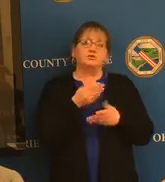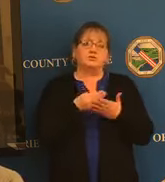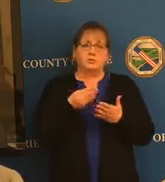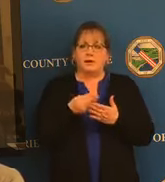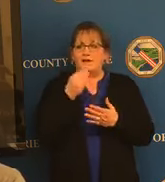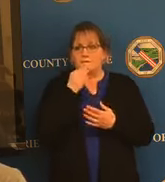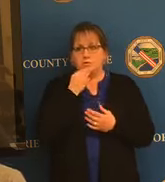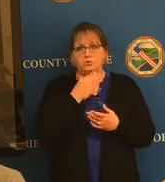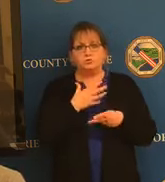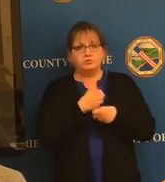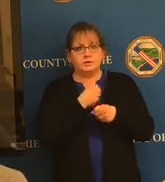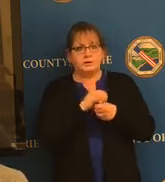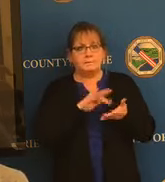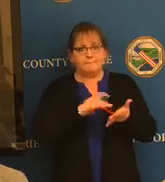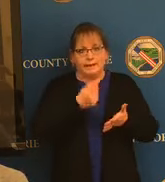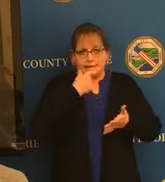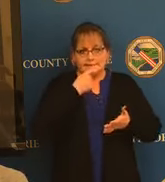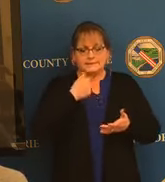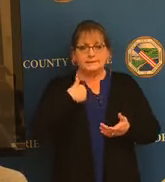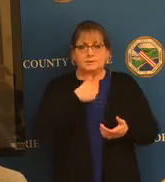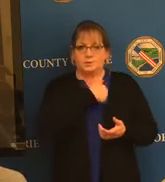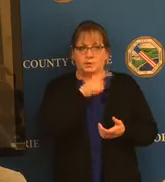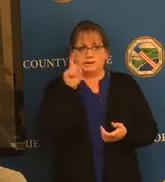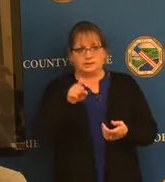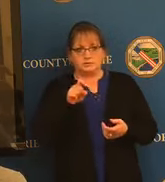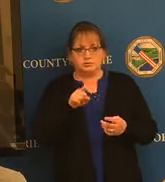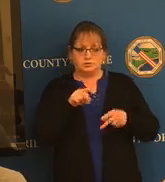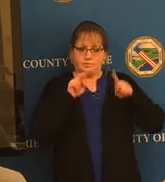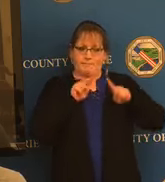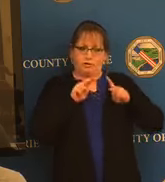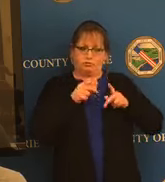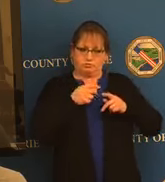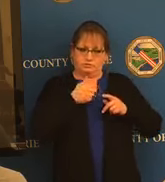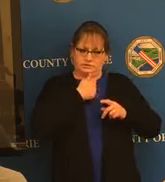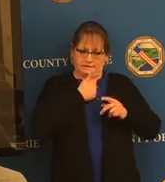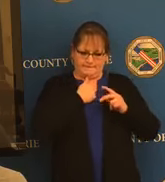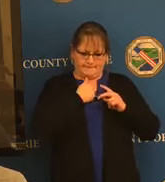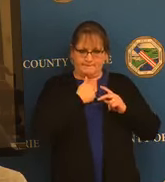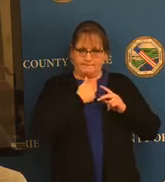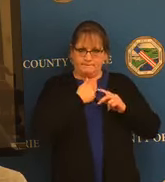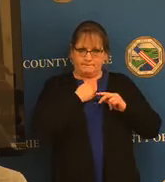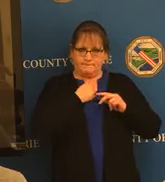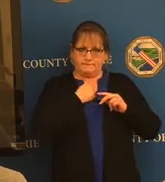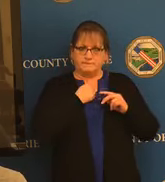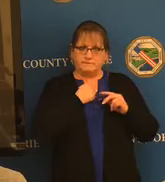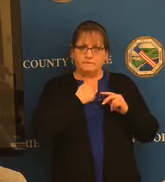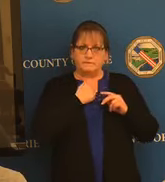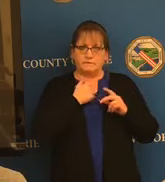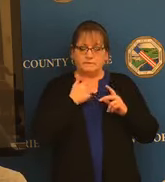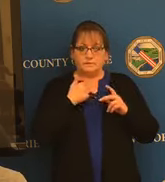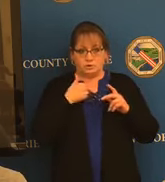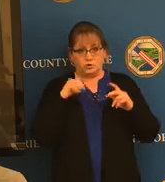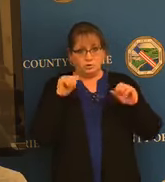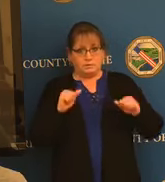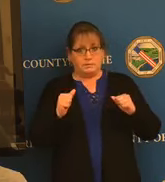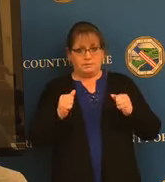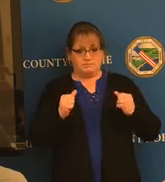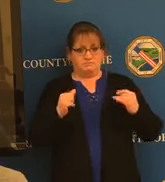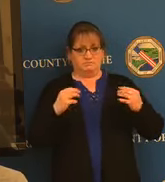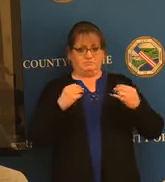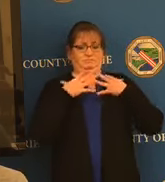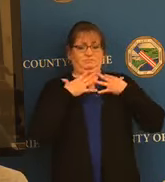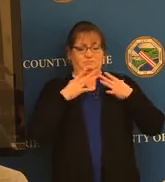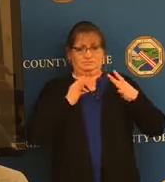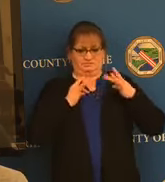the pharmacy, that we have to monitor ourselves because we could be exposed. So what we're recommending to everybody is